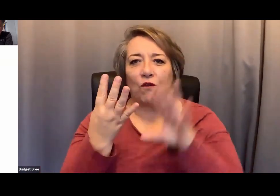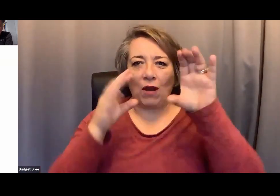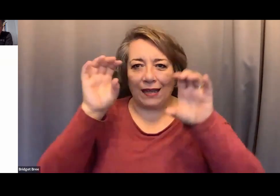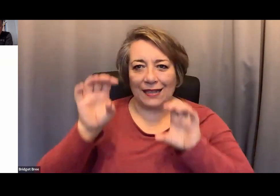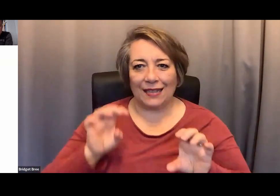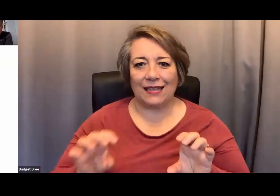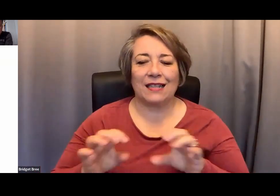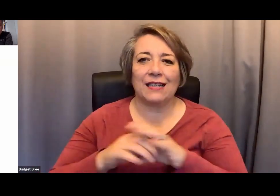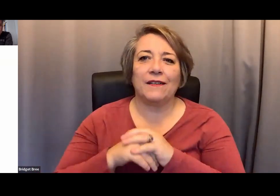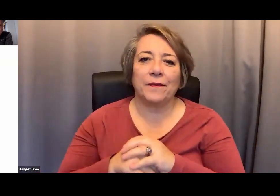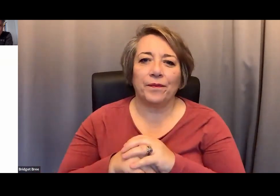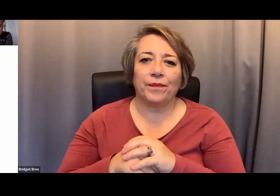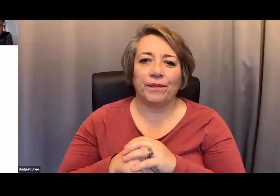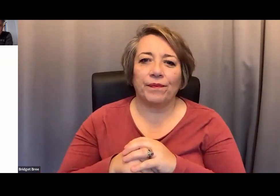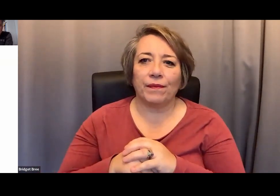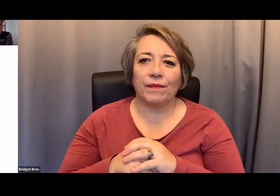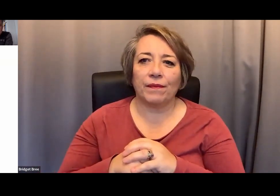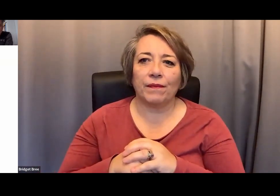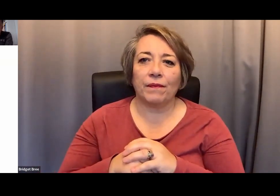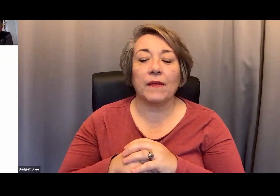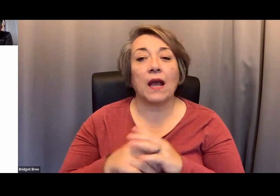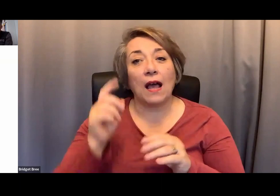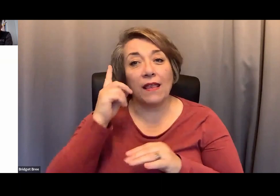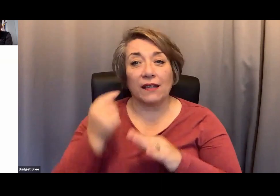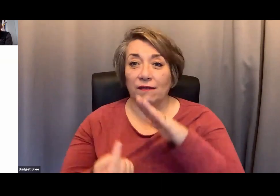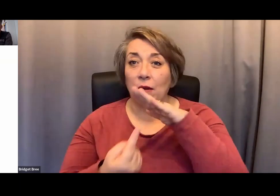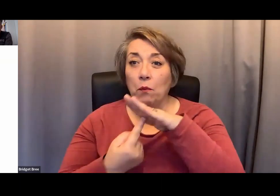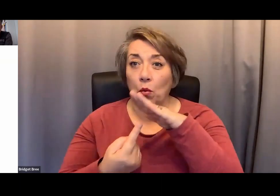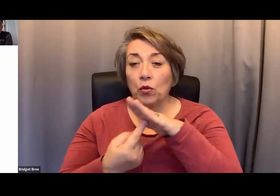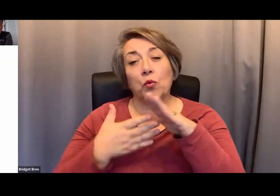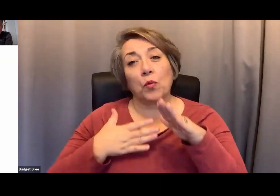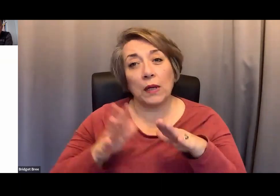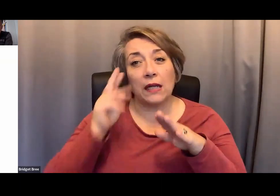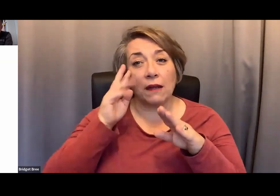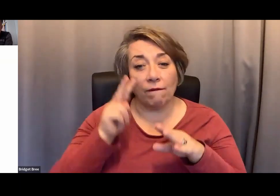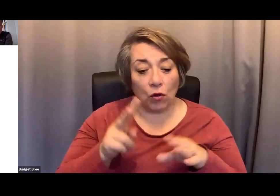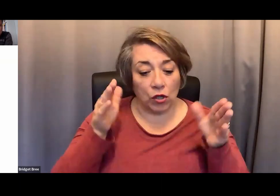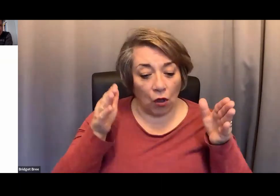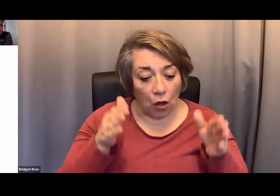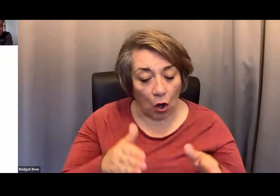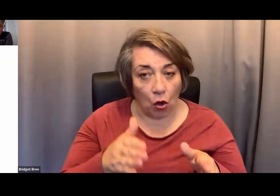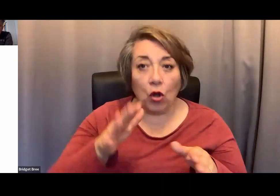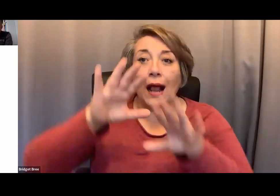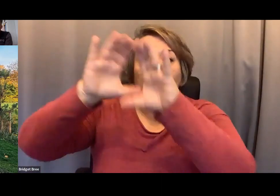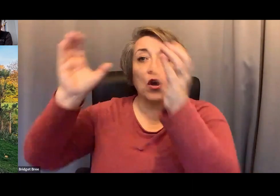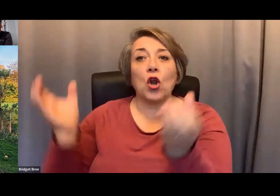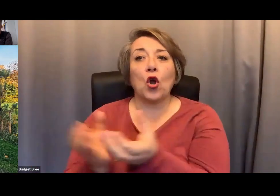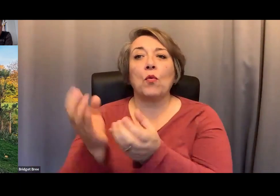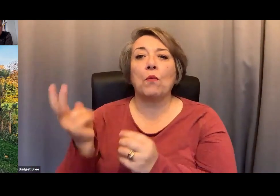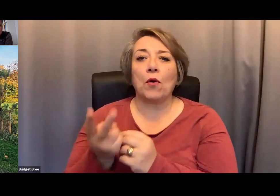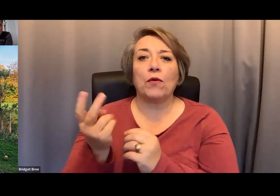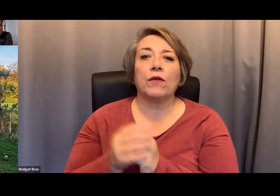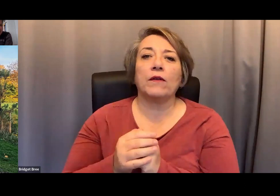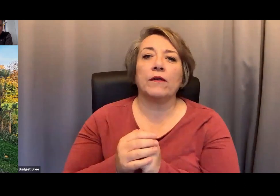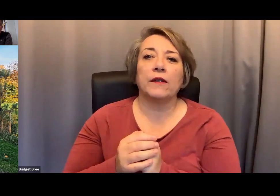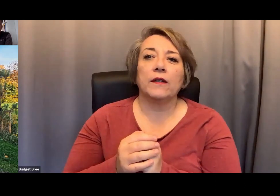the donut and also of the book, that we need to consider both the local and the global impact of our actions. The book also